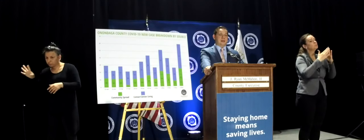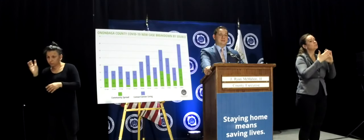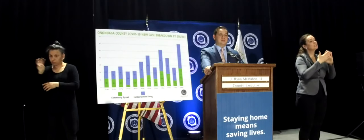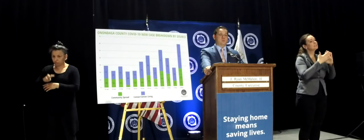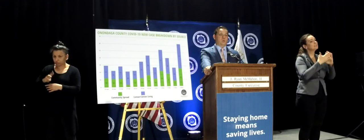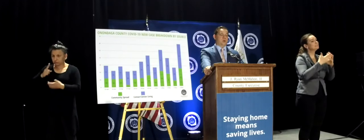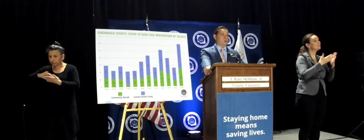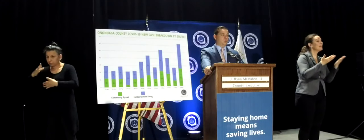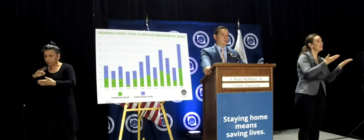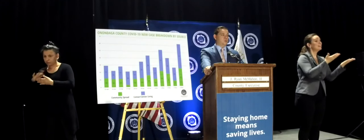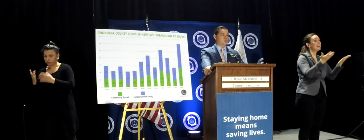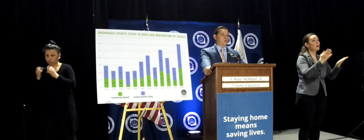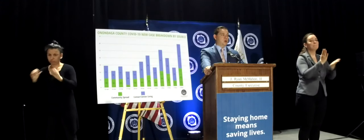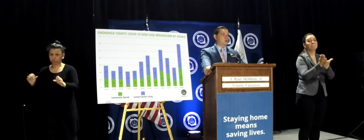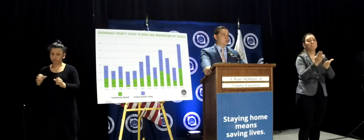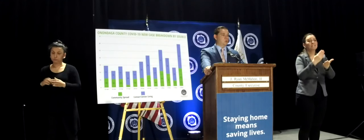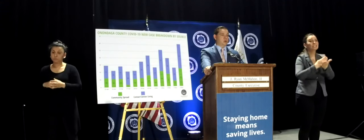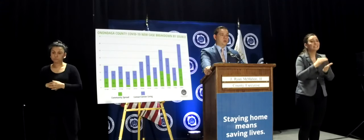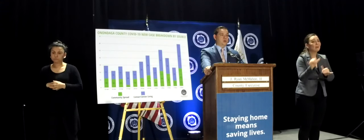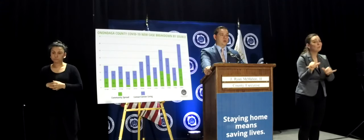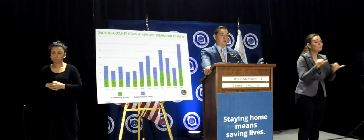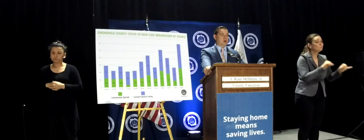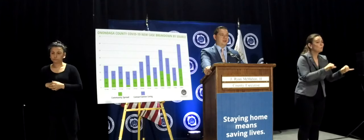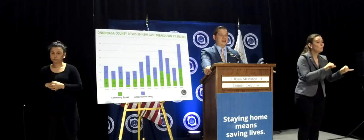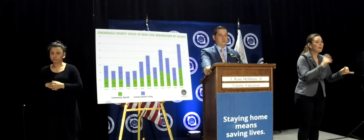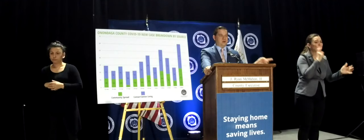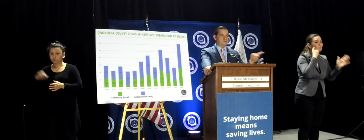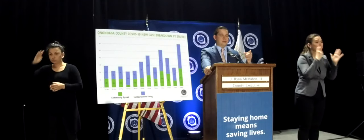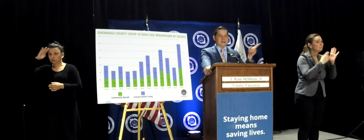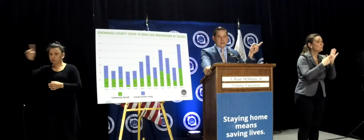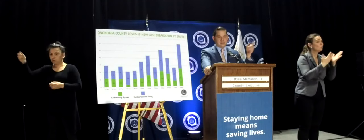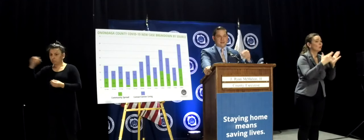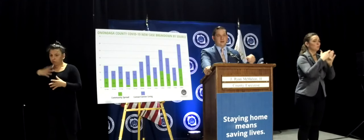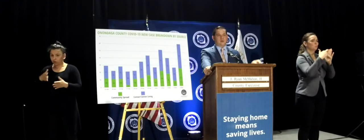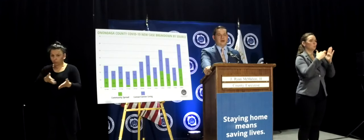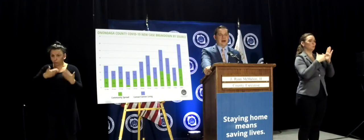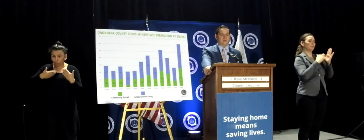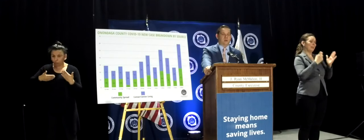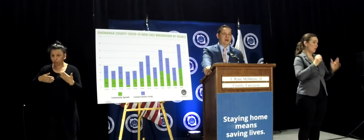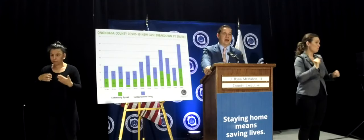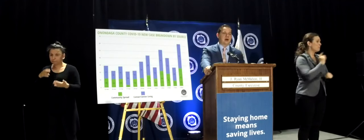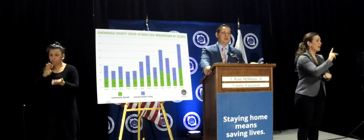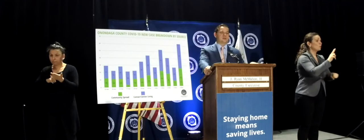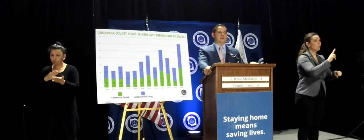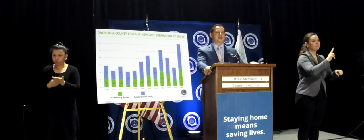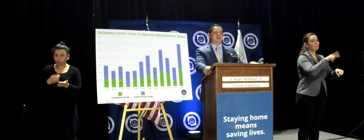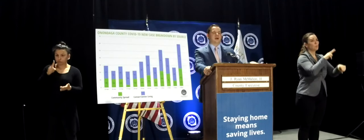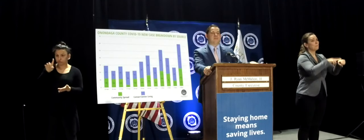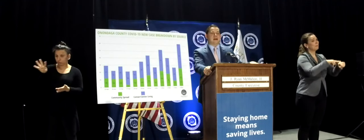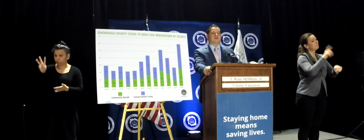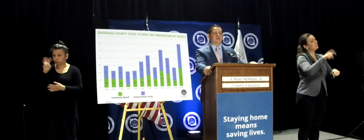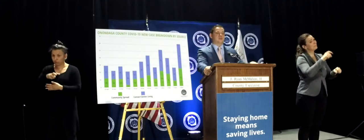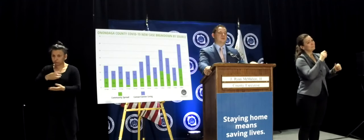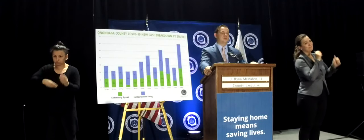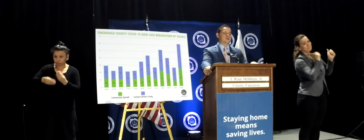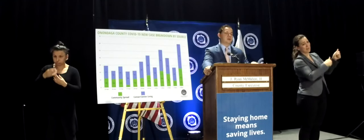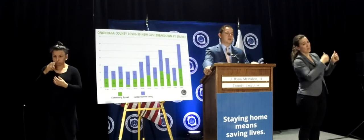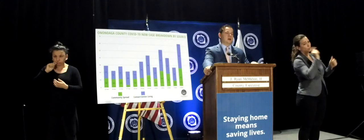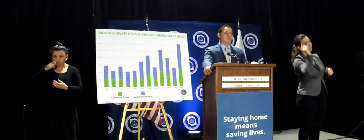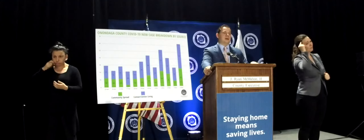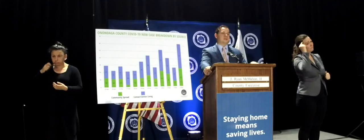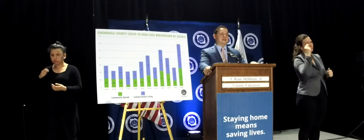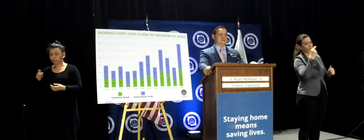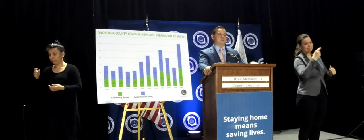But that's one of the rules for restart. So we're going to do it. We're already meeting it right now. But right now, it's in our benefit to do